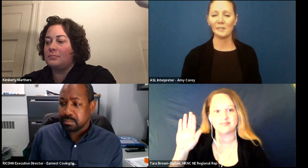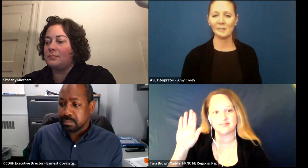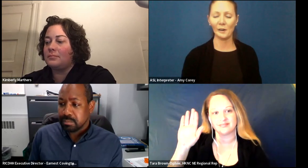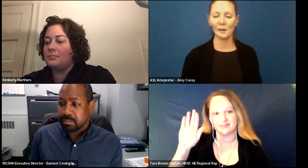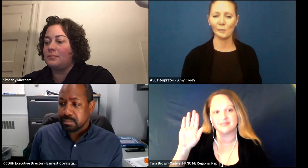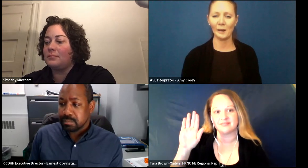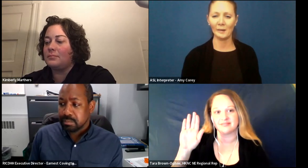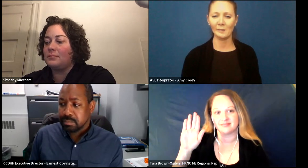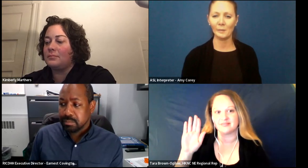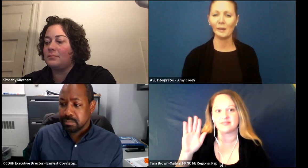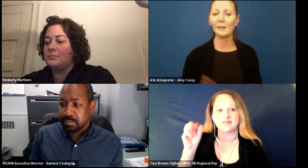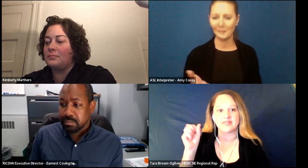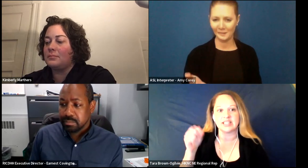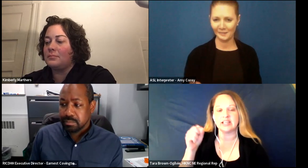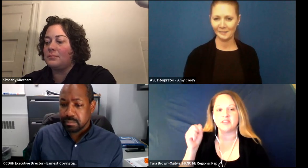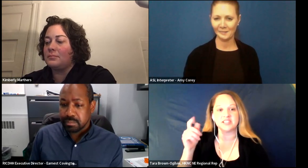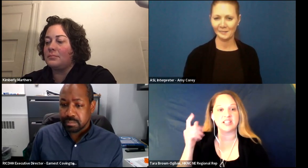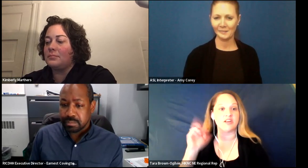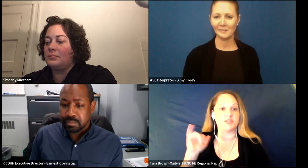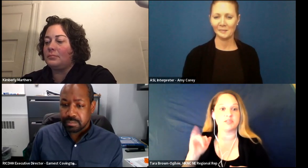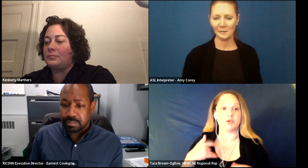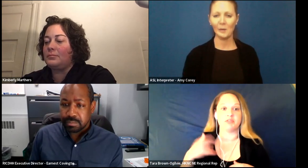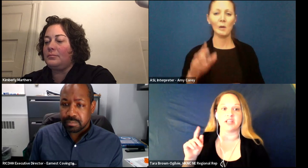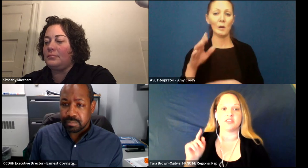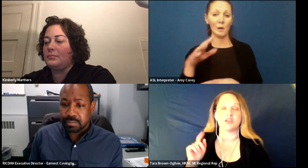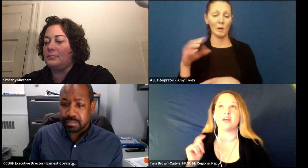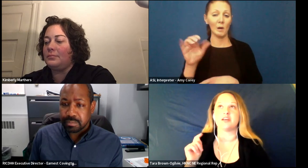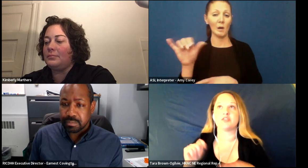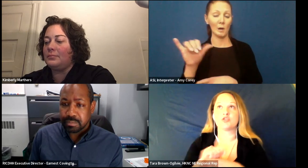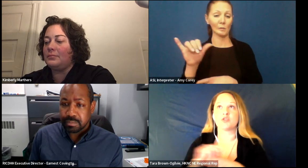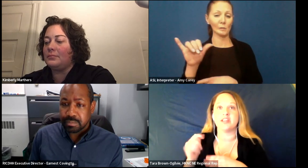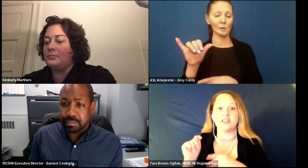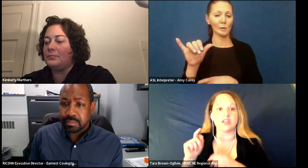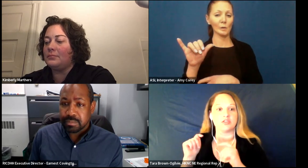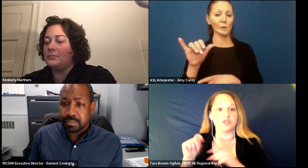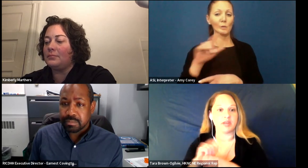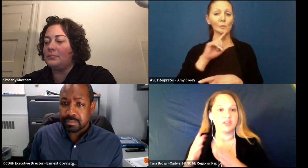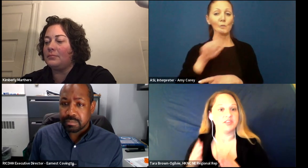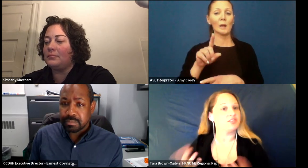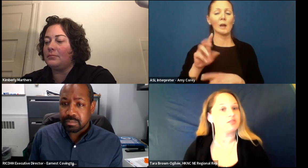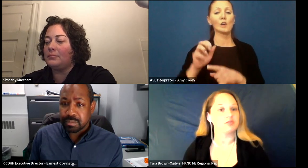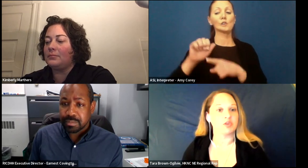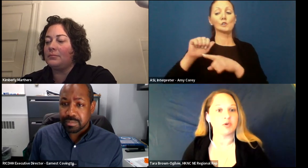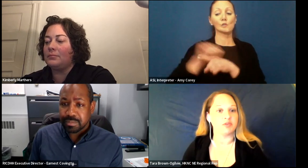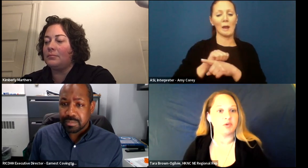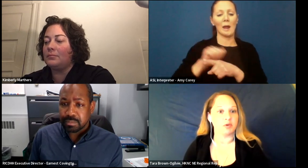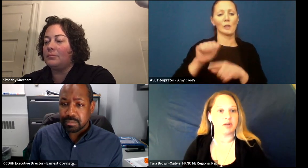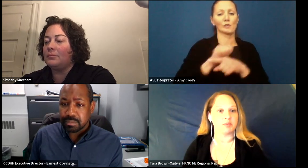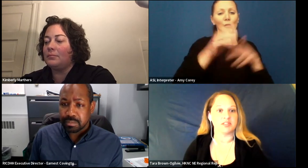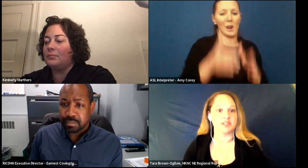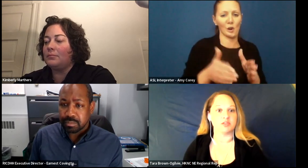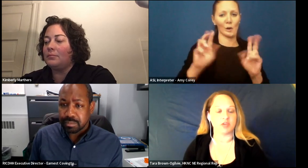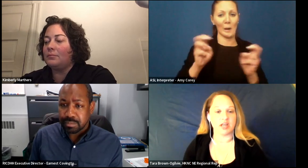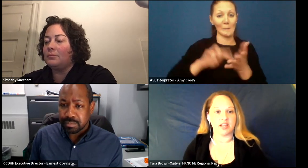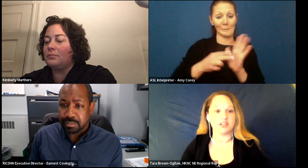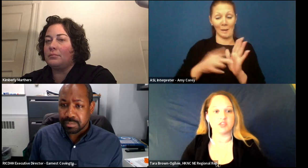And this is Tara. I just want to add something. Yeah, I was gonna say, and also it's more of like a train the trainers. So if you are able